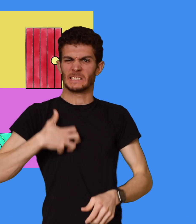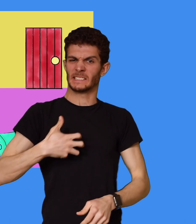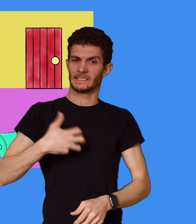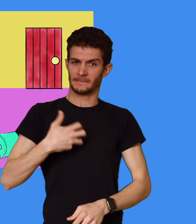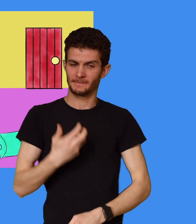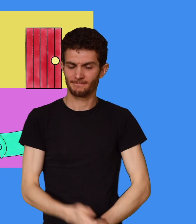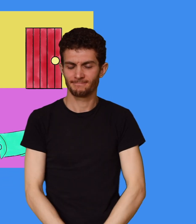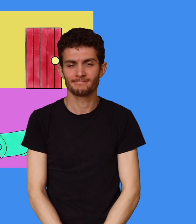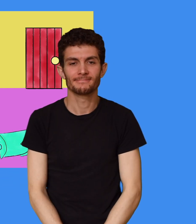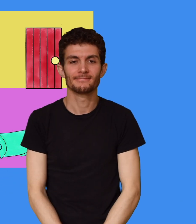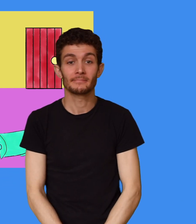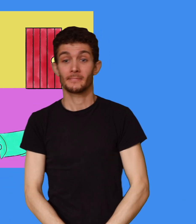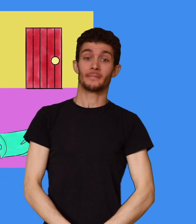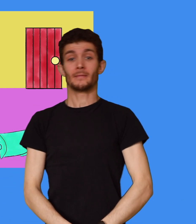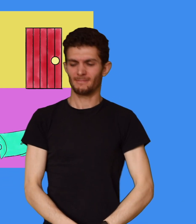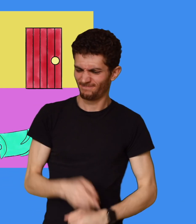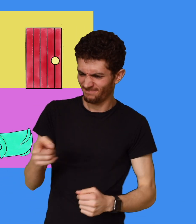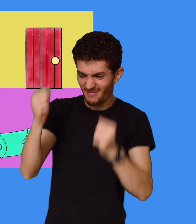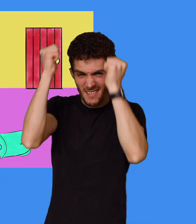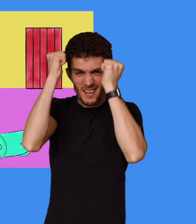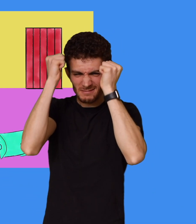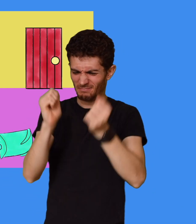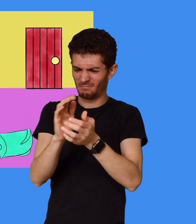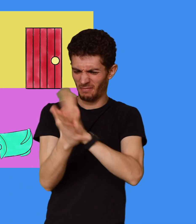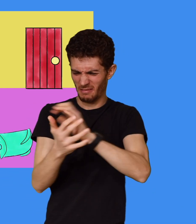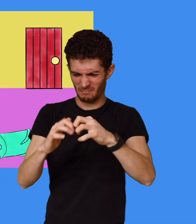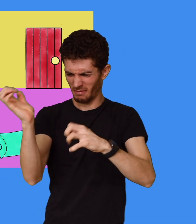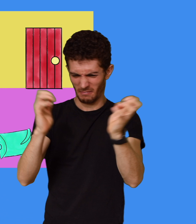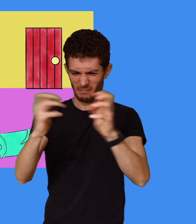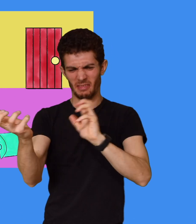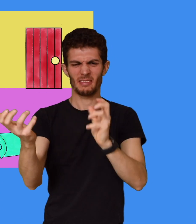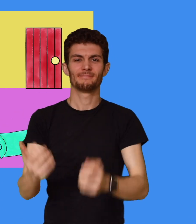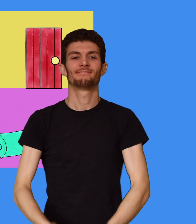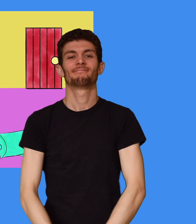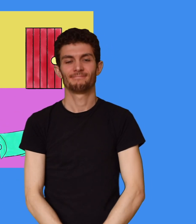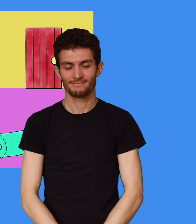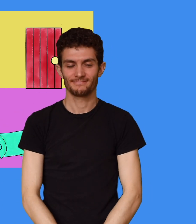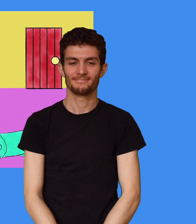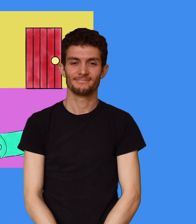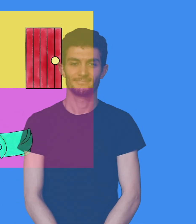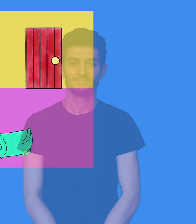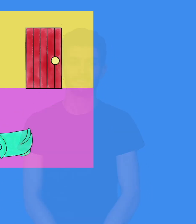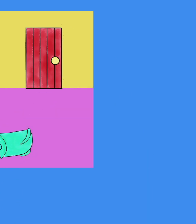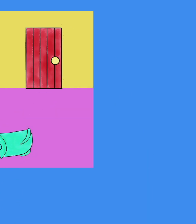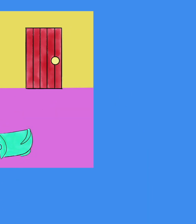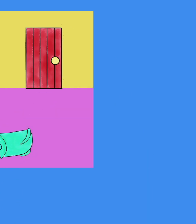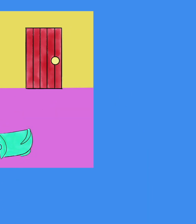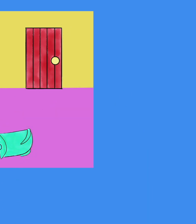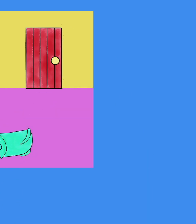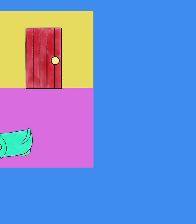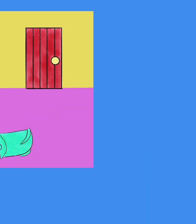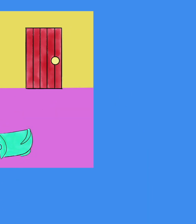Hats the dog growled and looked annoyed. His hat's no good, it's burst, said